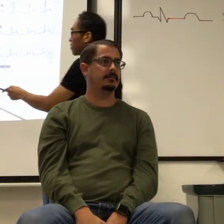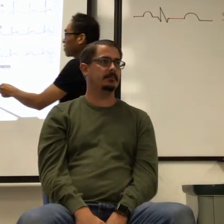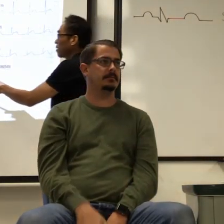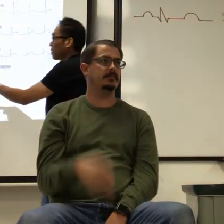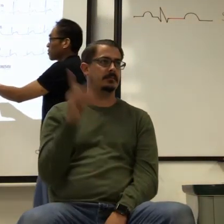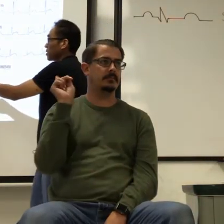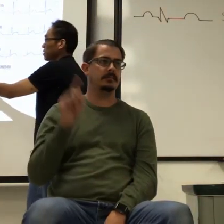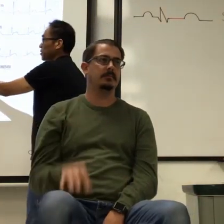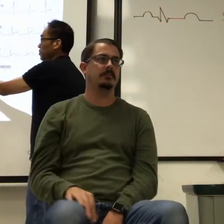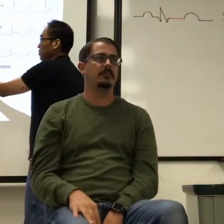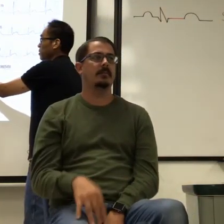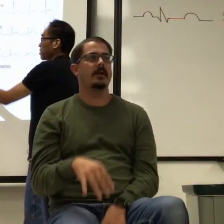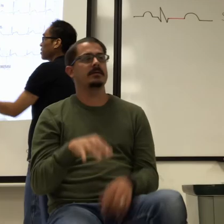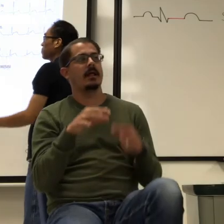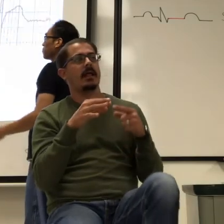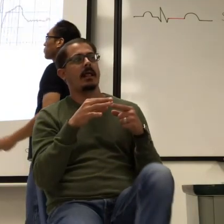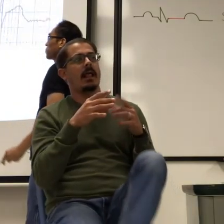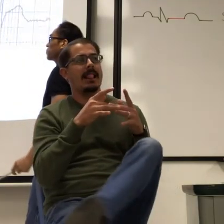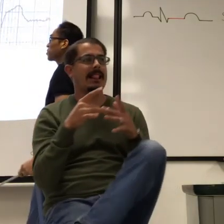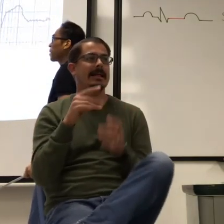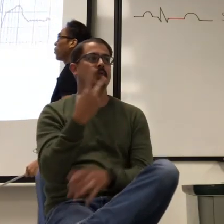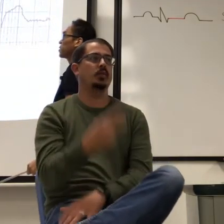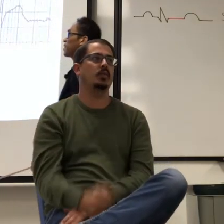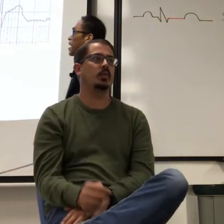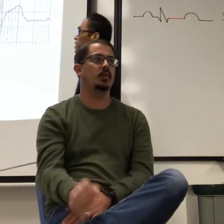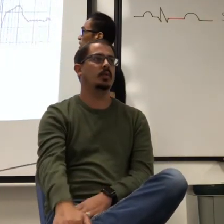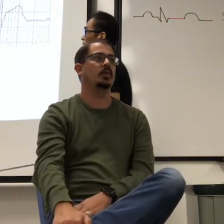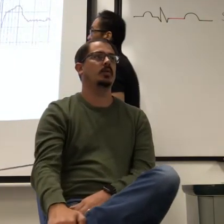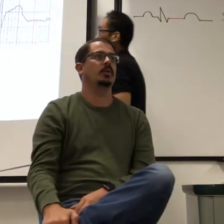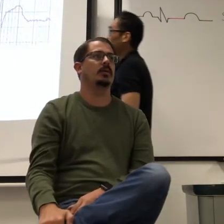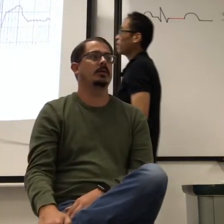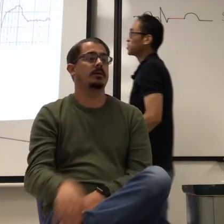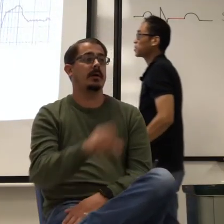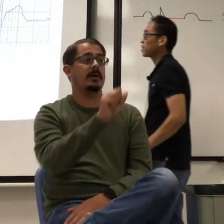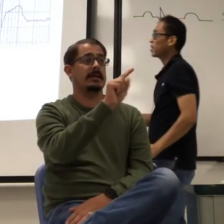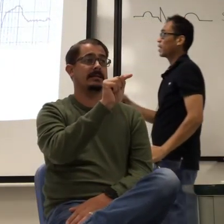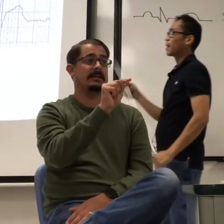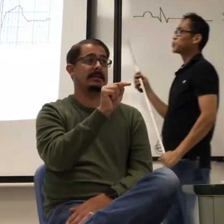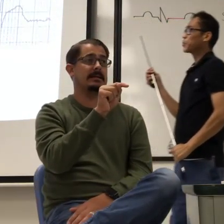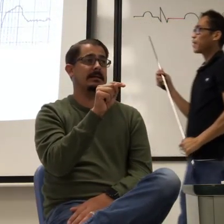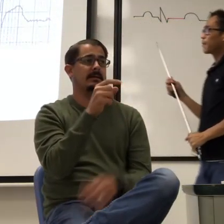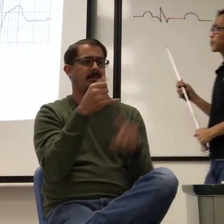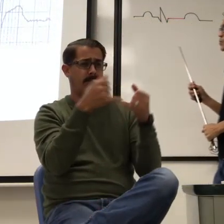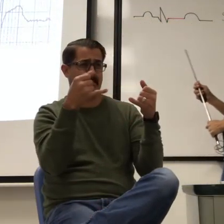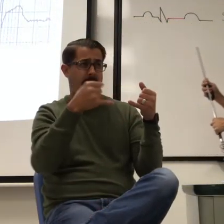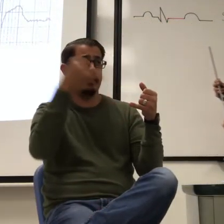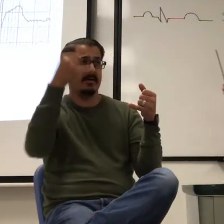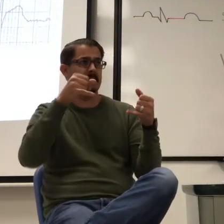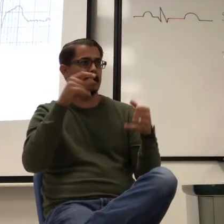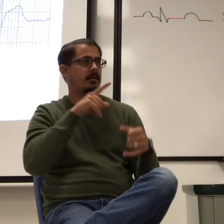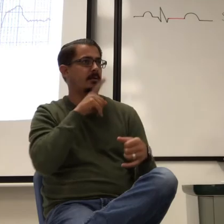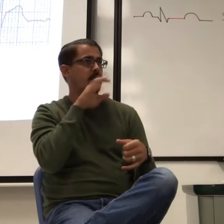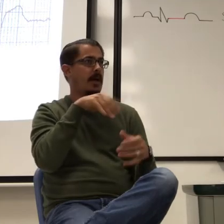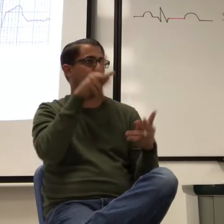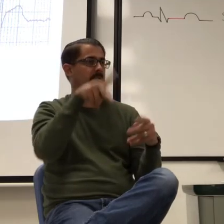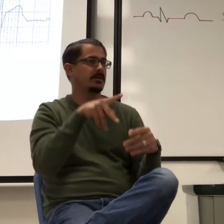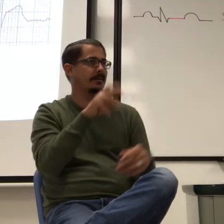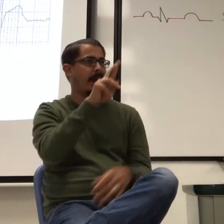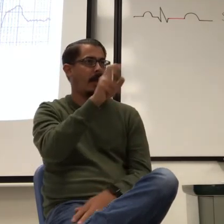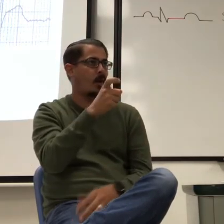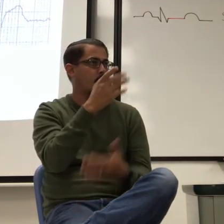right here. There's lead two. So I point to the ST segment elevation. I'm sure that person was diagnosed with some kind